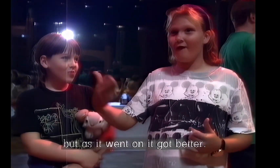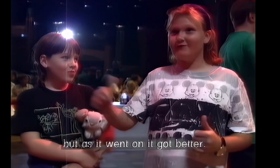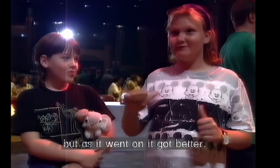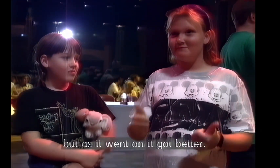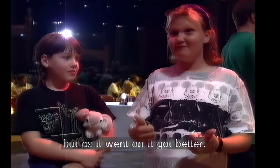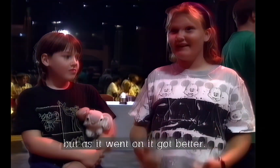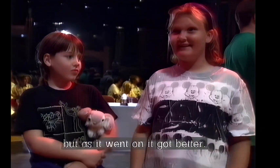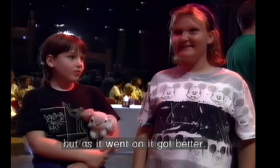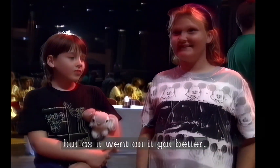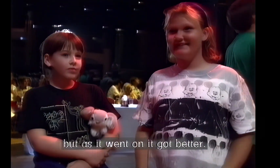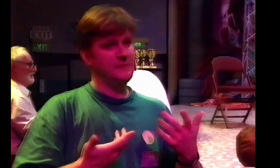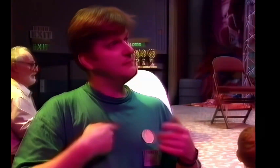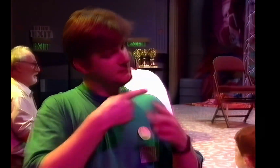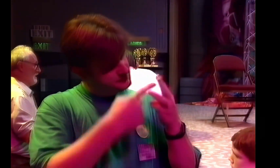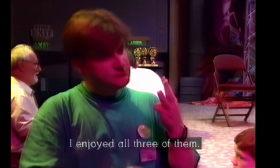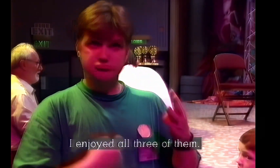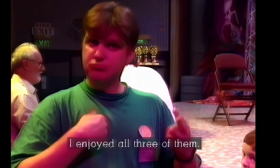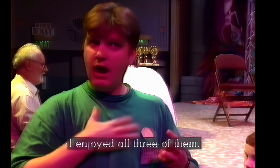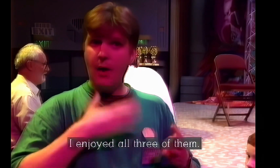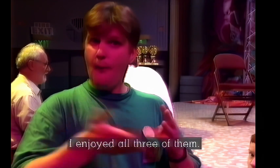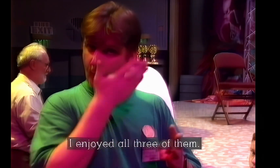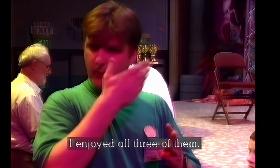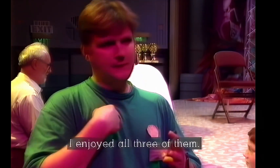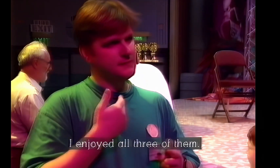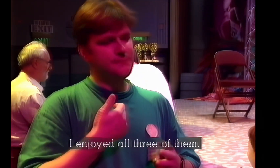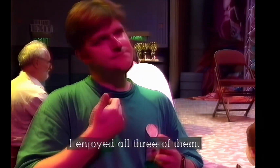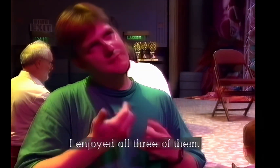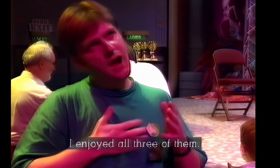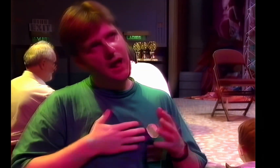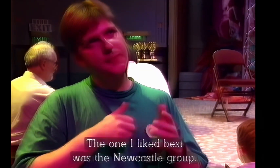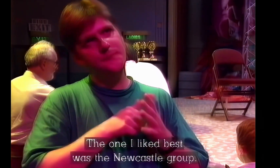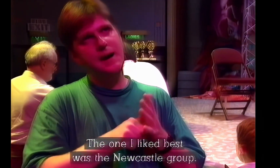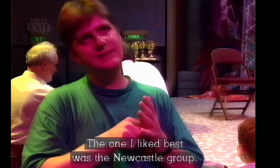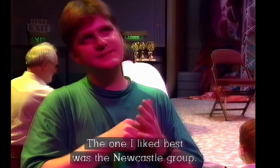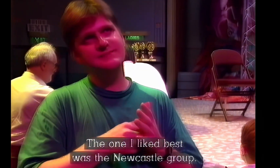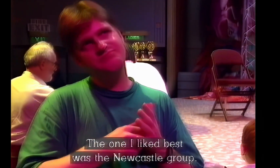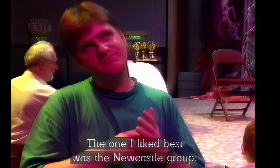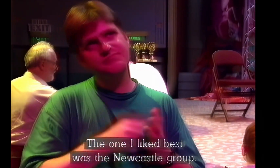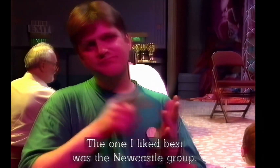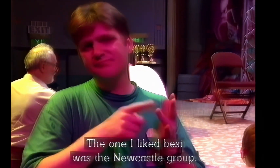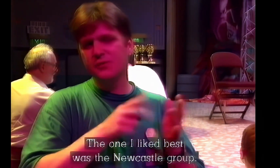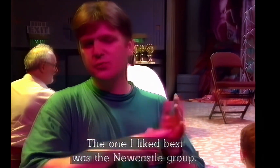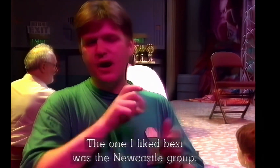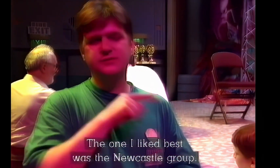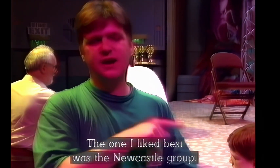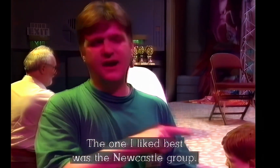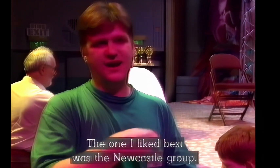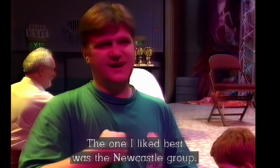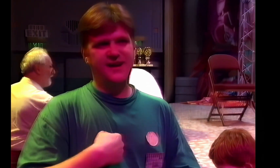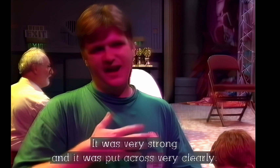on, it got better. I enjoyed all three of them. But the one I liked best, I think, was the Newcastle group. I liked